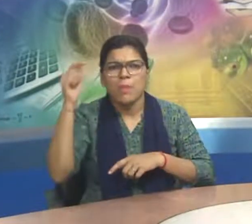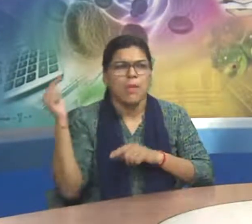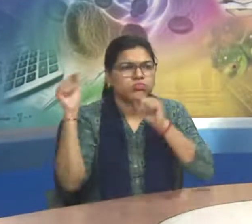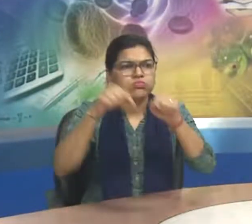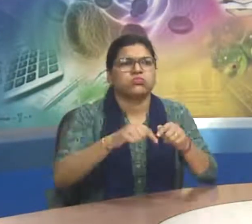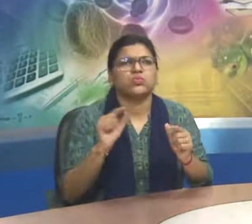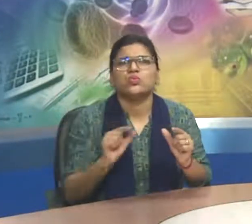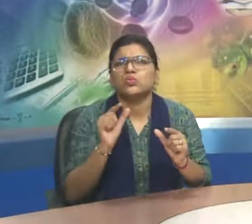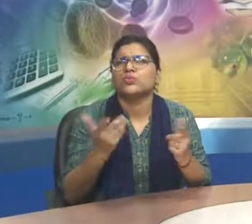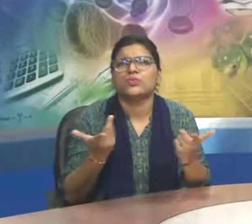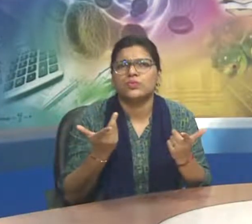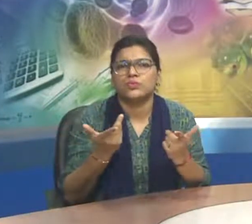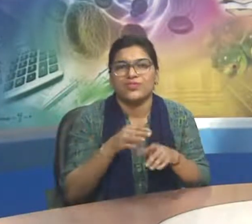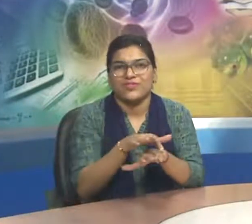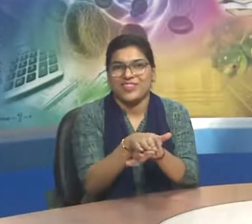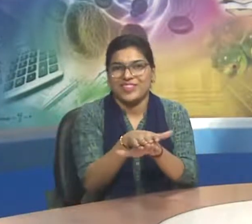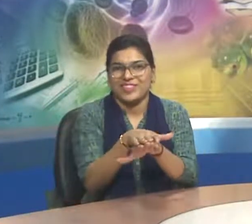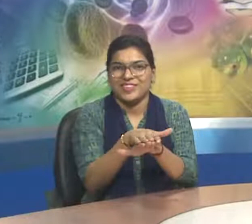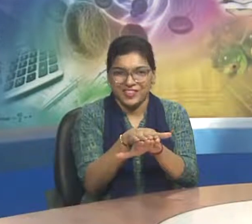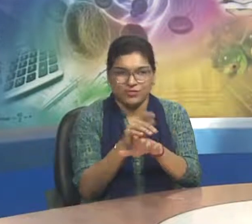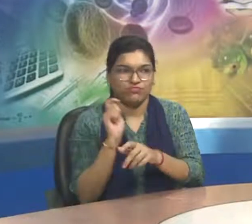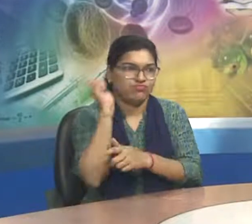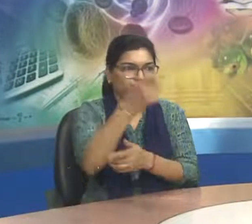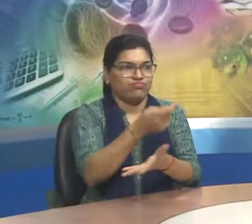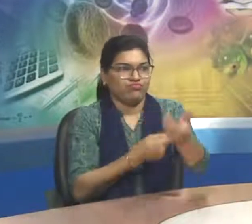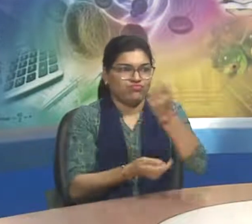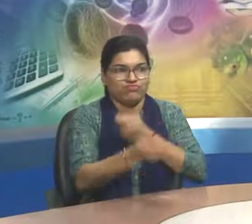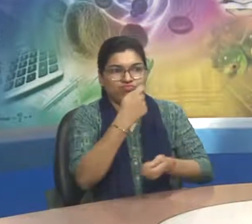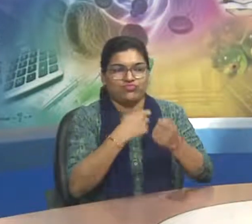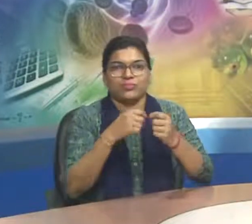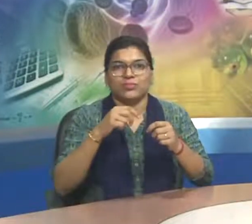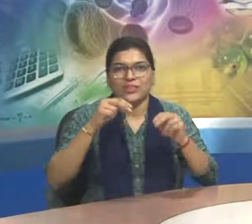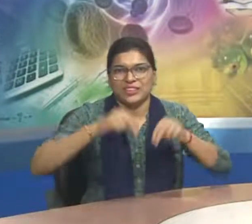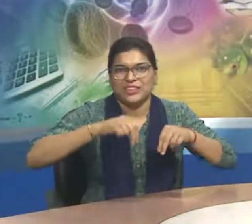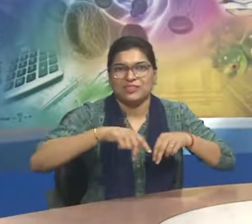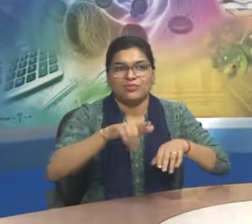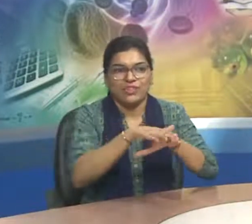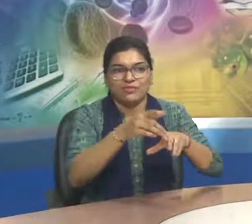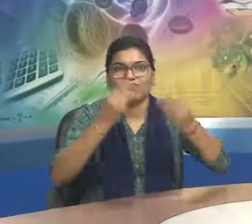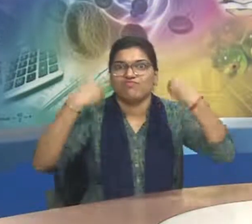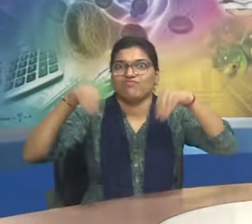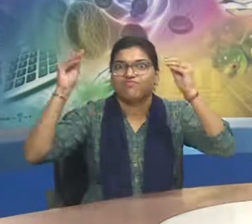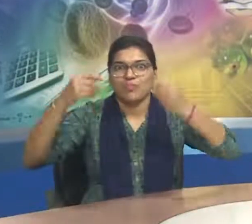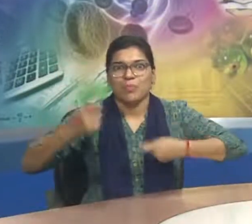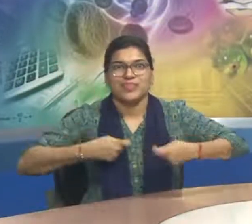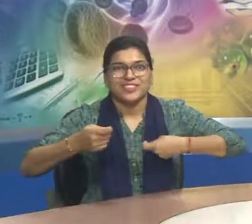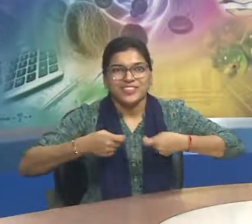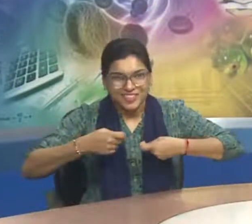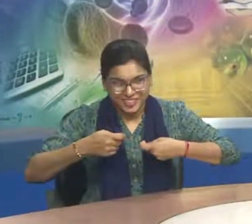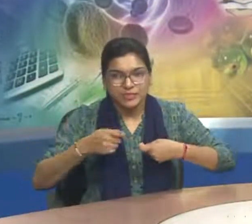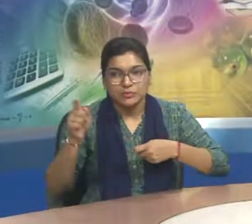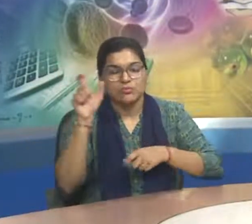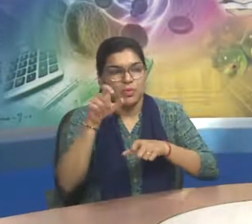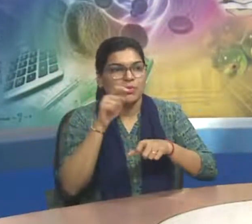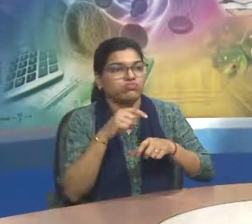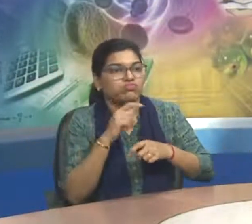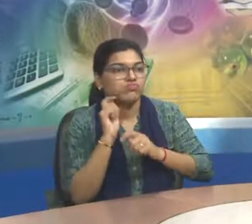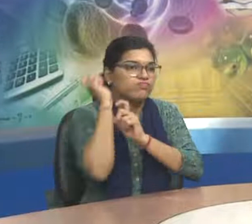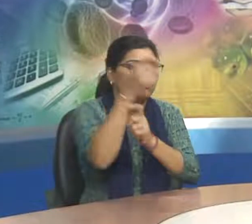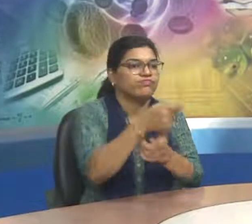And in the ocean and sea, we use that only to catch fish from the seawater, and